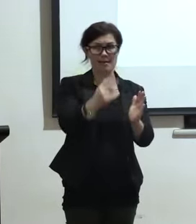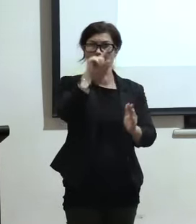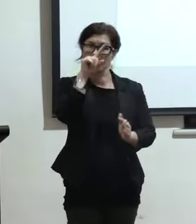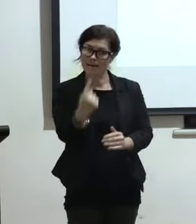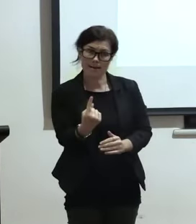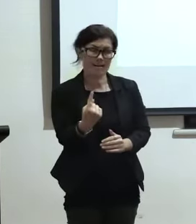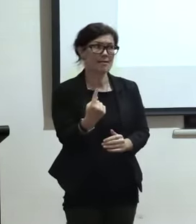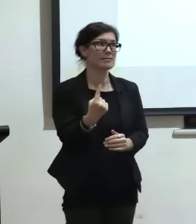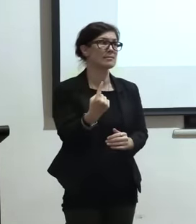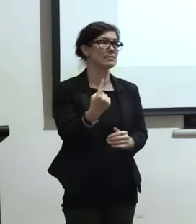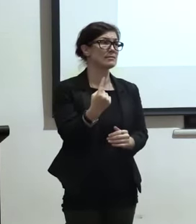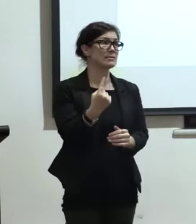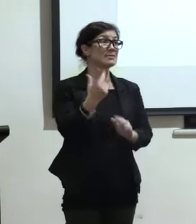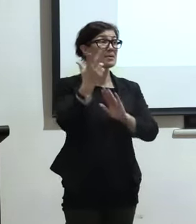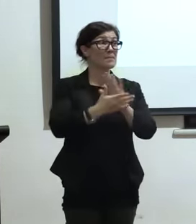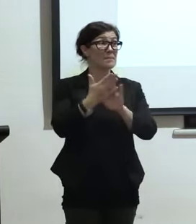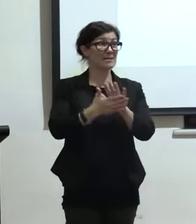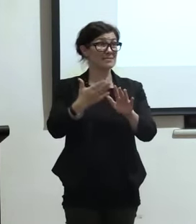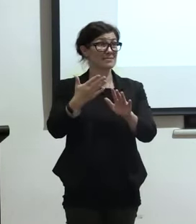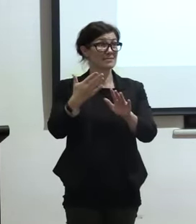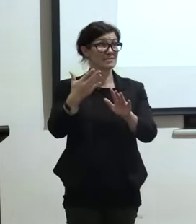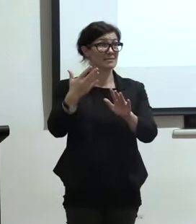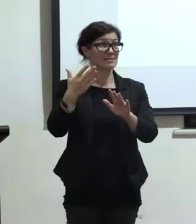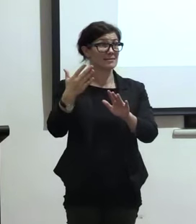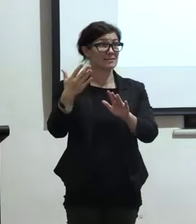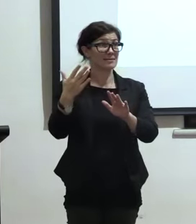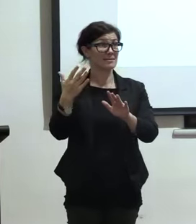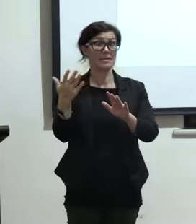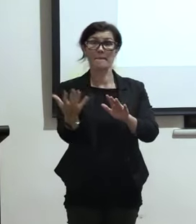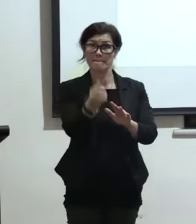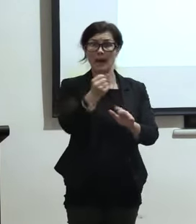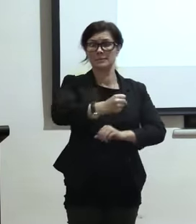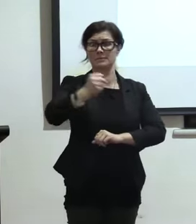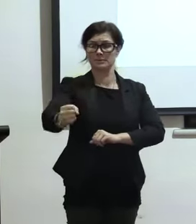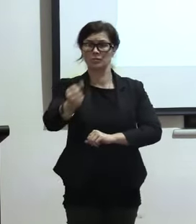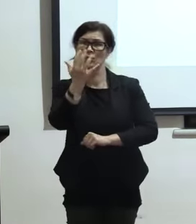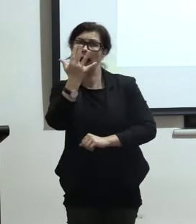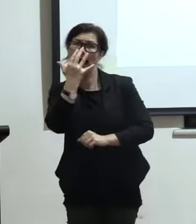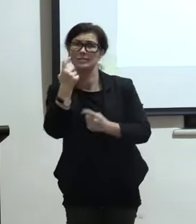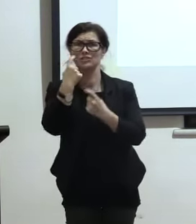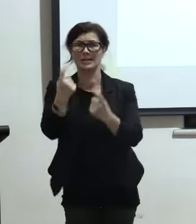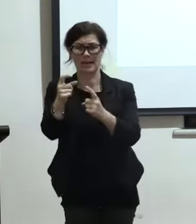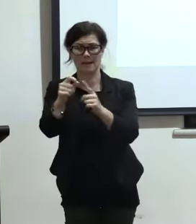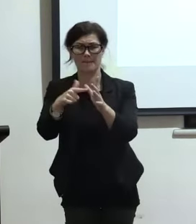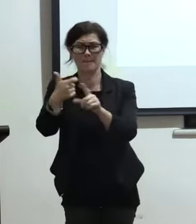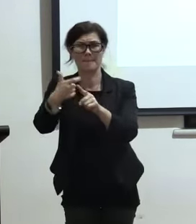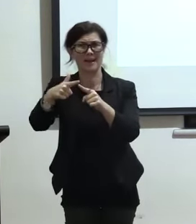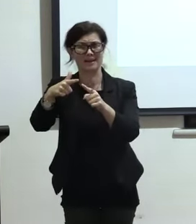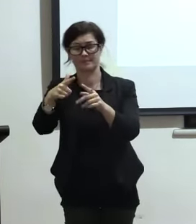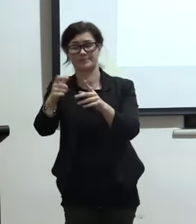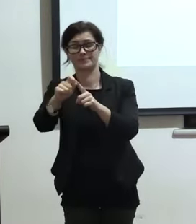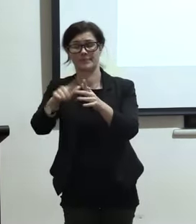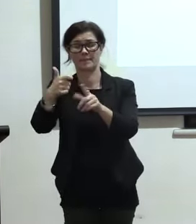NDIs, so they have to go into an aged care package.